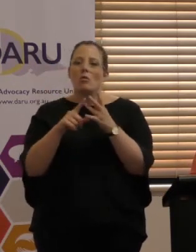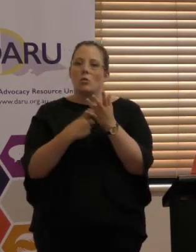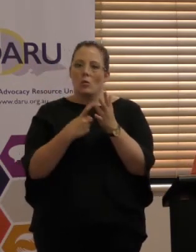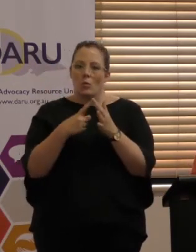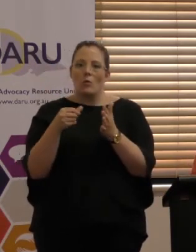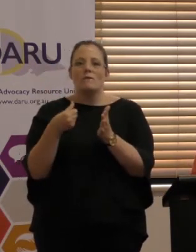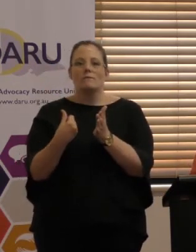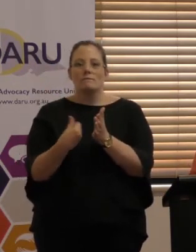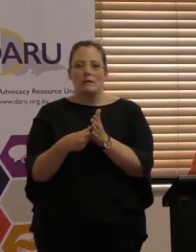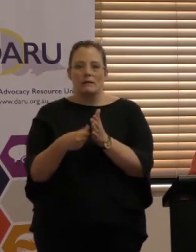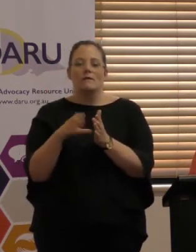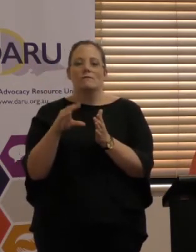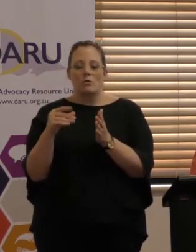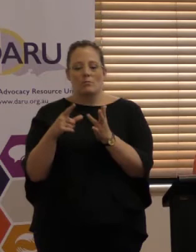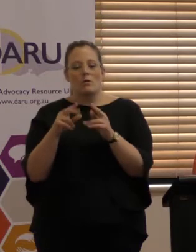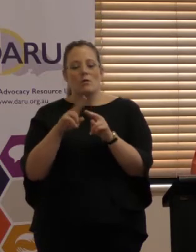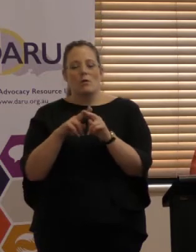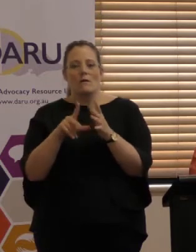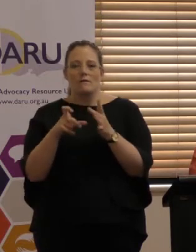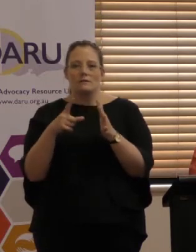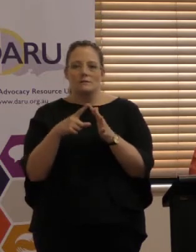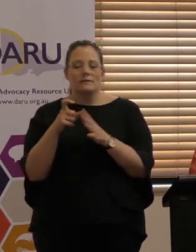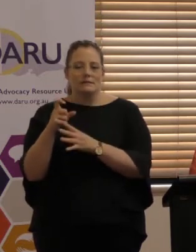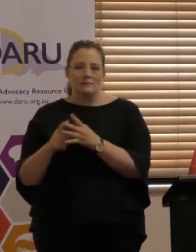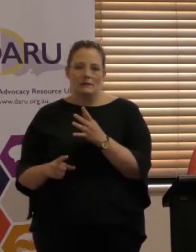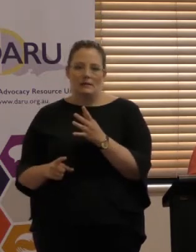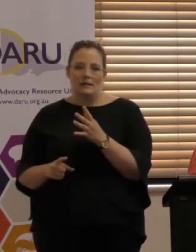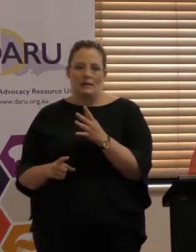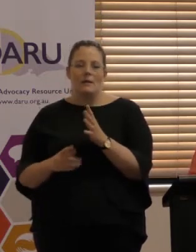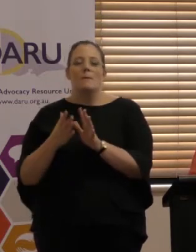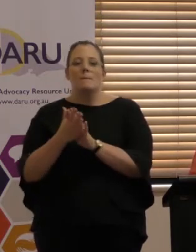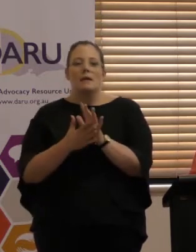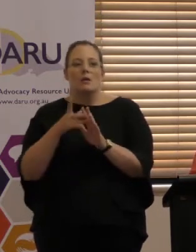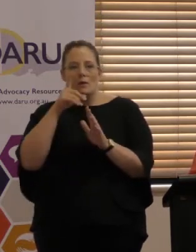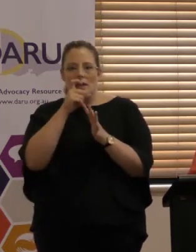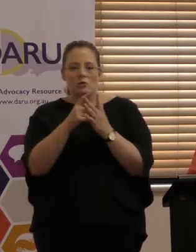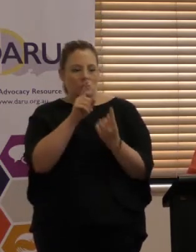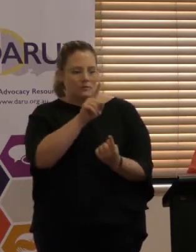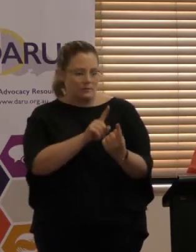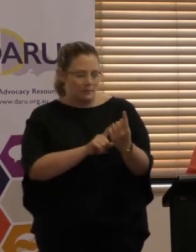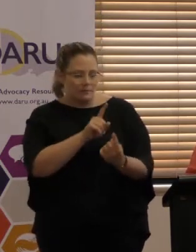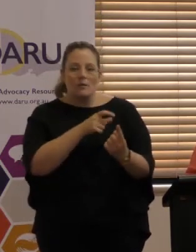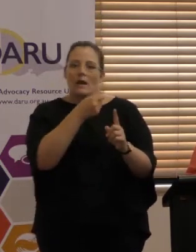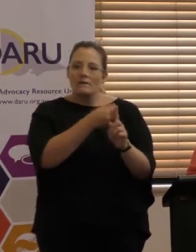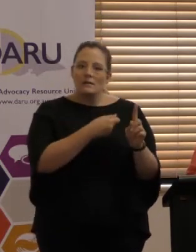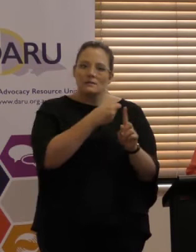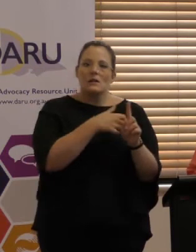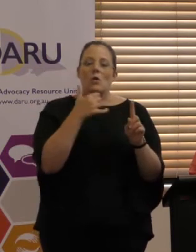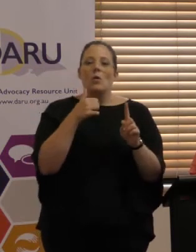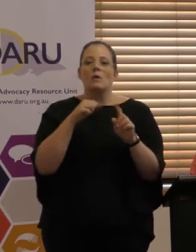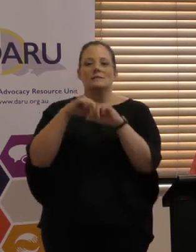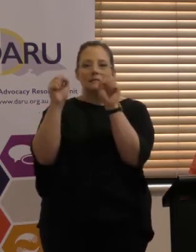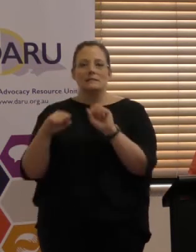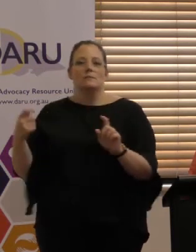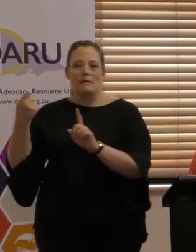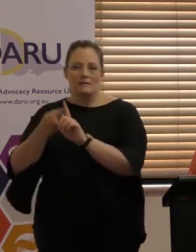Disability, and that covers individual advocacy and doing some systemic advocacy as well. So like Julie, who